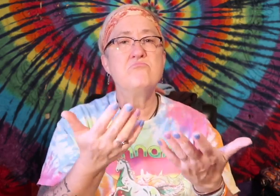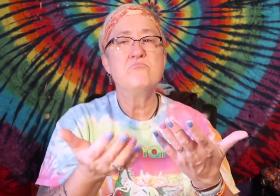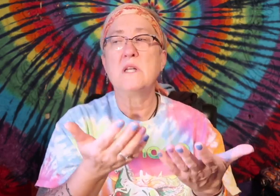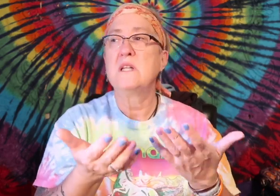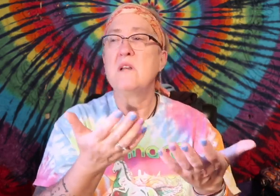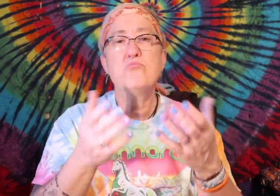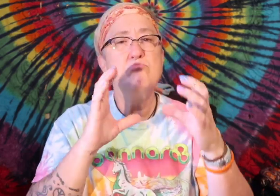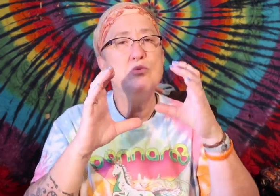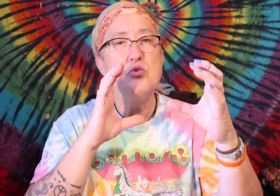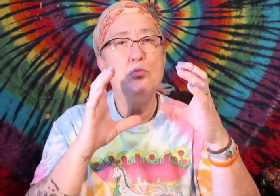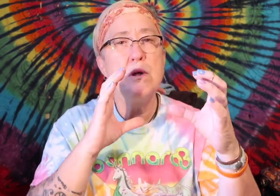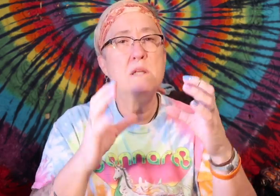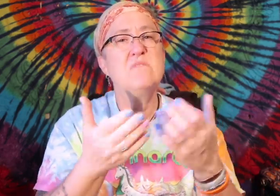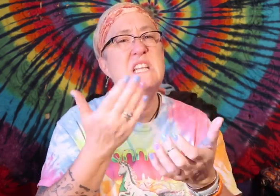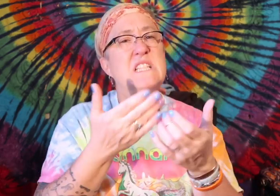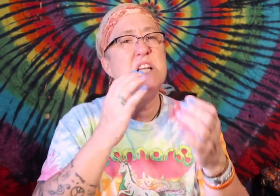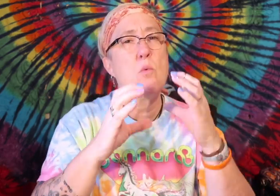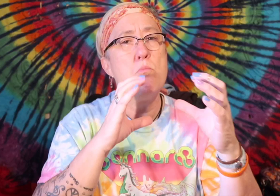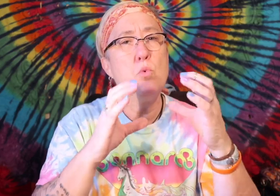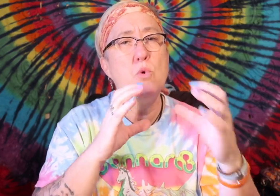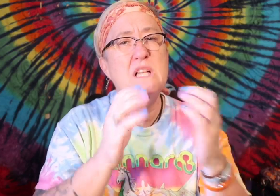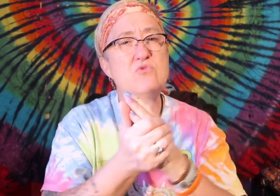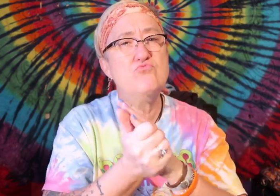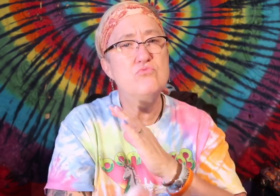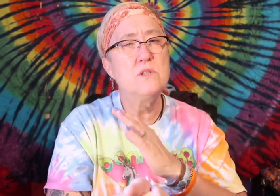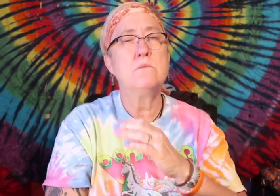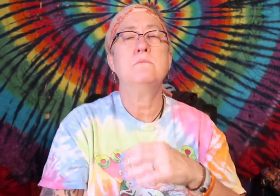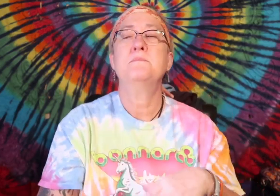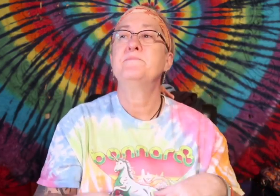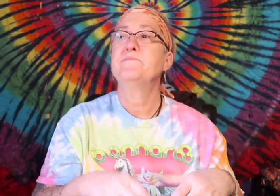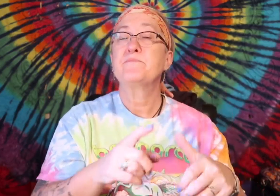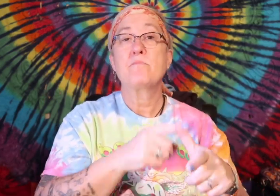green. So it was easy to communicate.